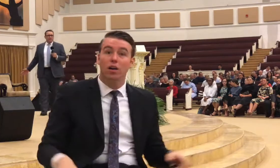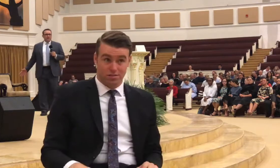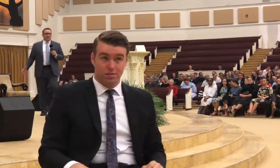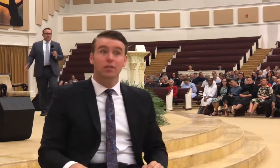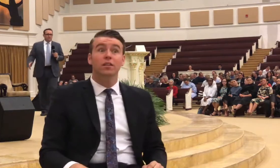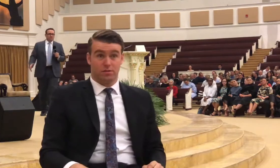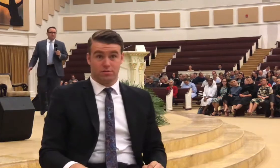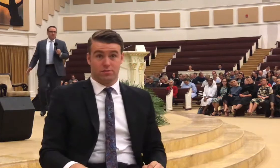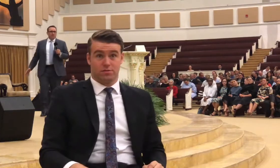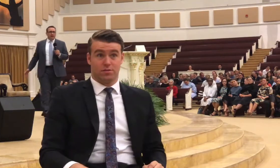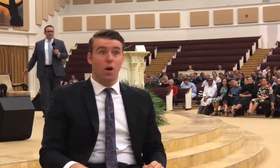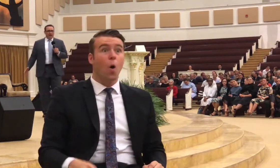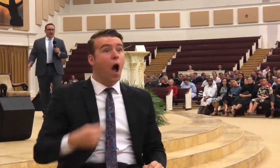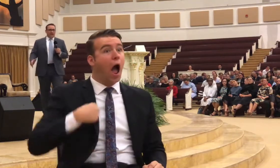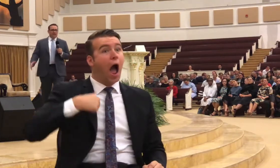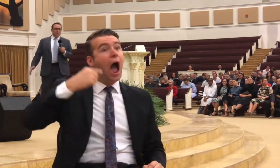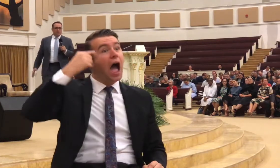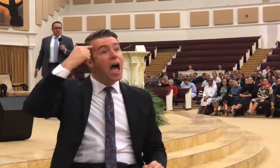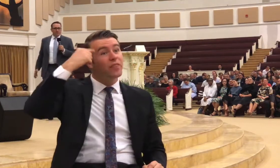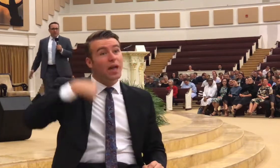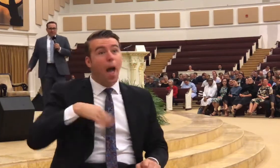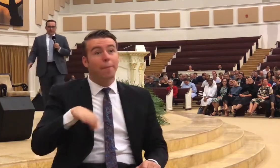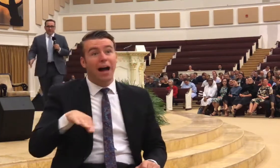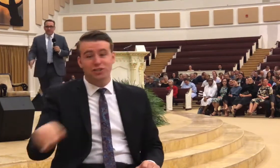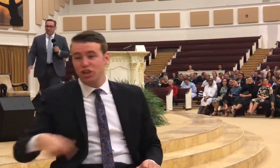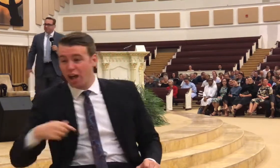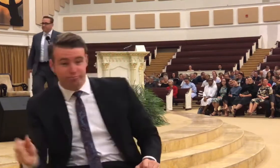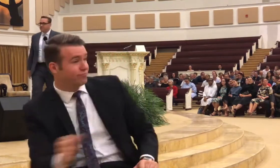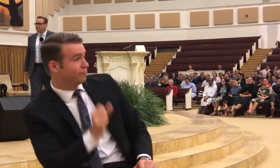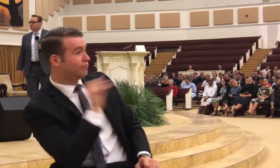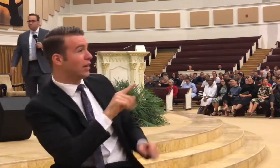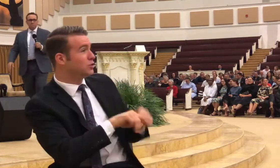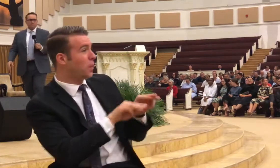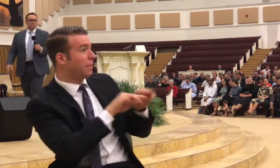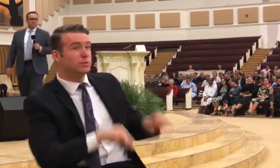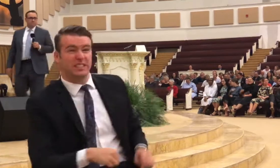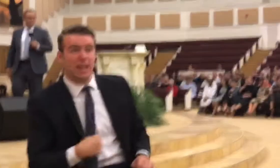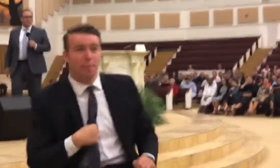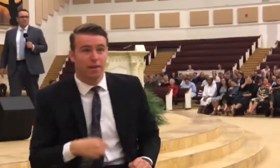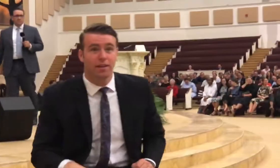I think I'd be turning my child into a museum piece.